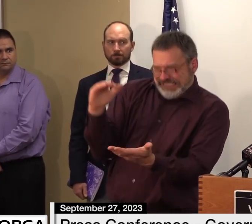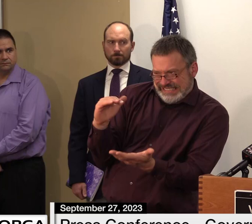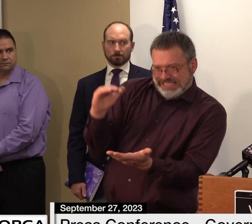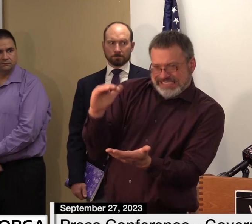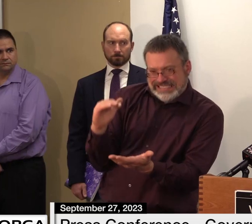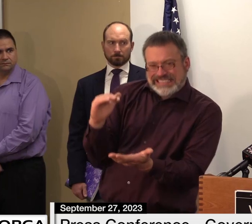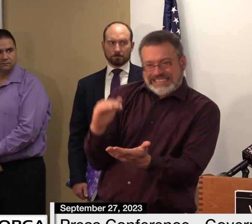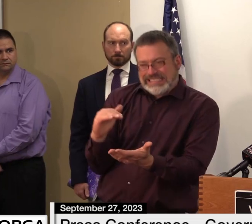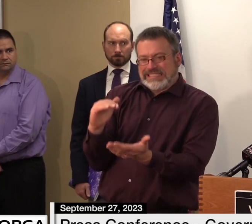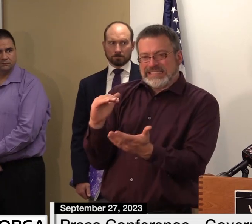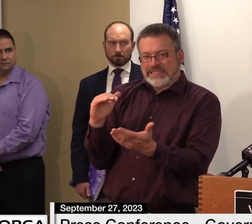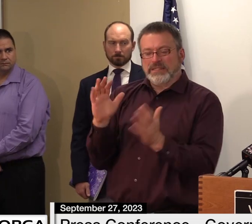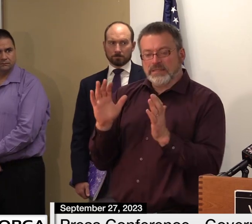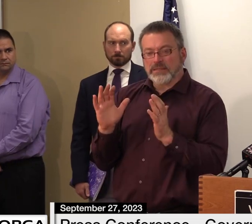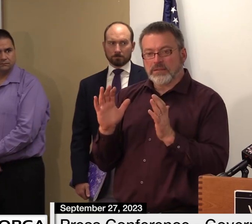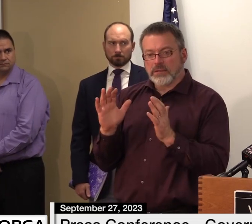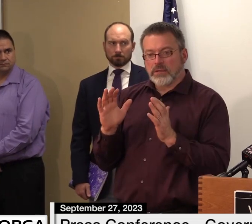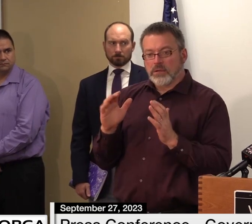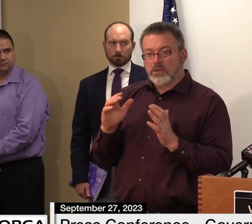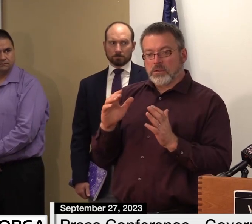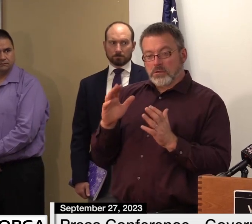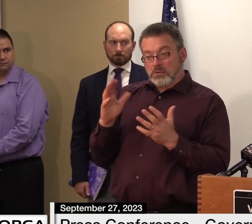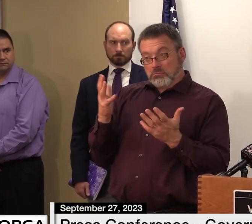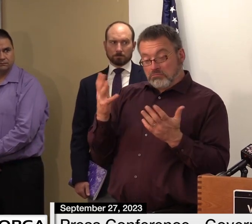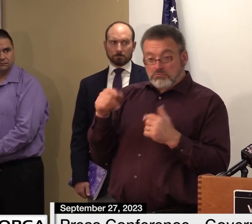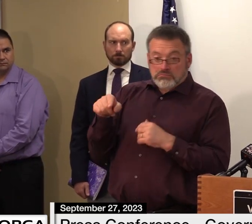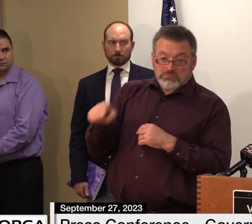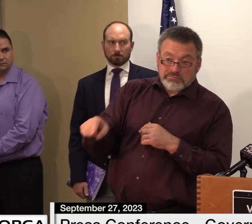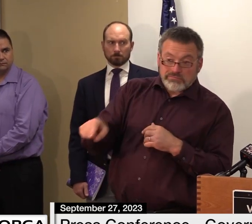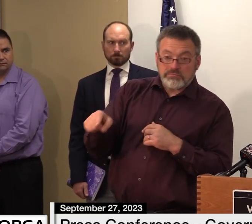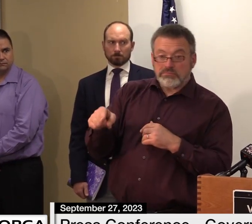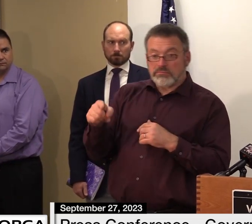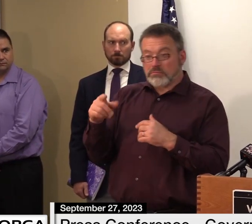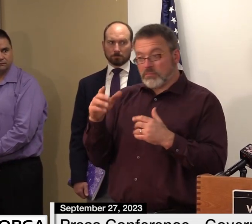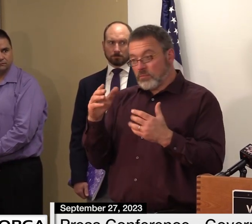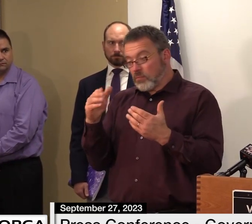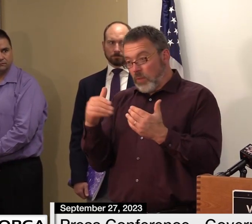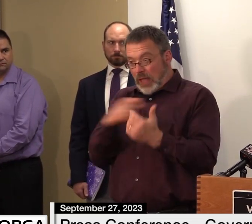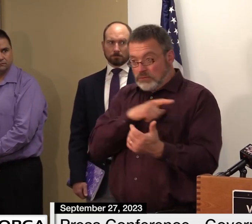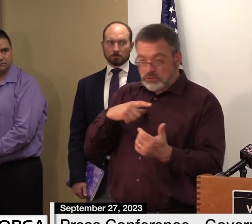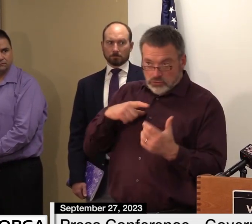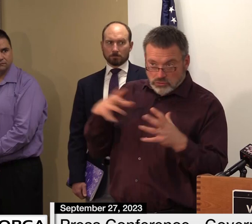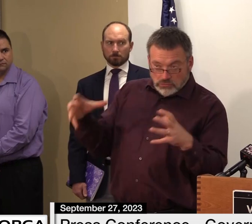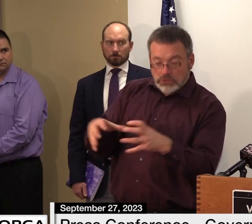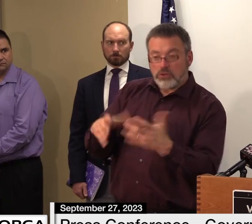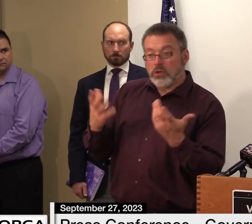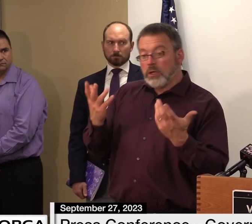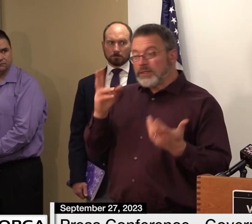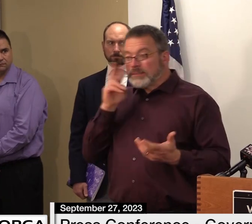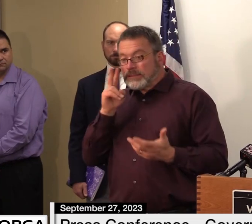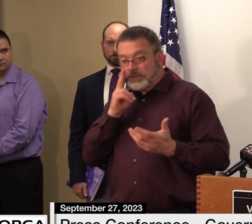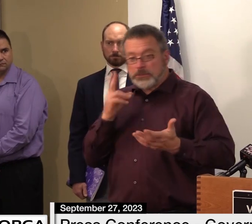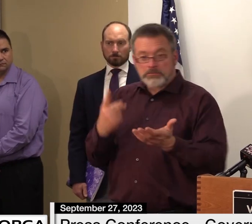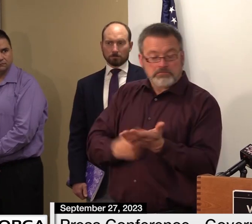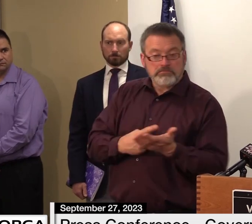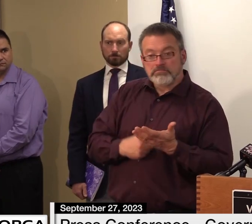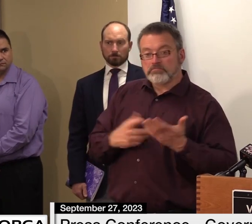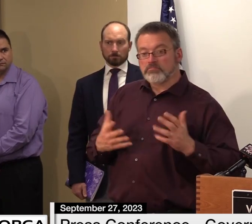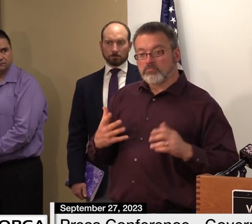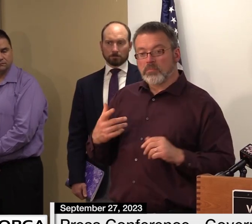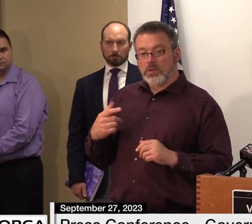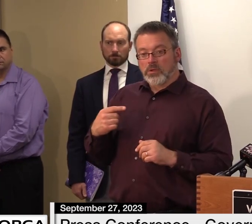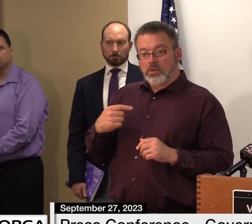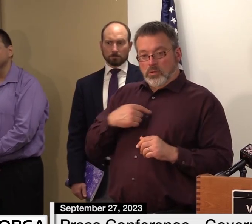a benchmark in order to do that, but we'll see where we go. We haven't even begun our budget process. Okay. Do you see